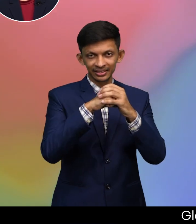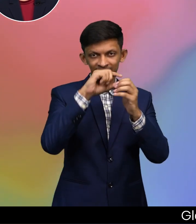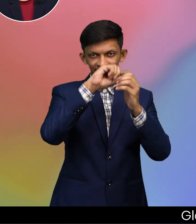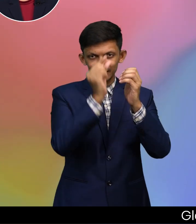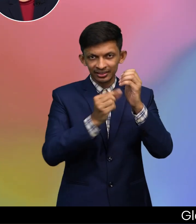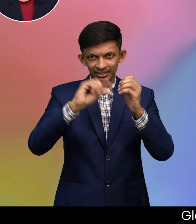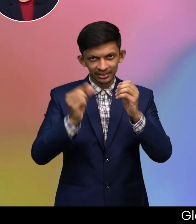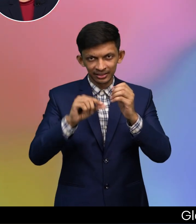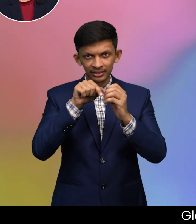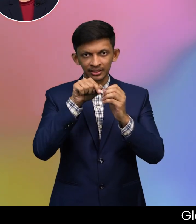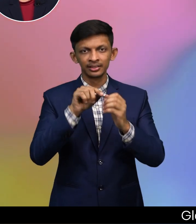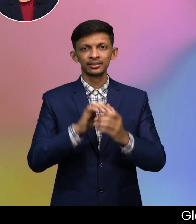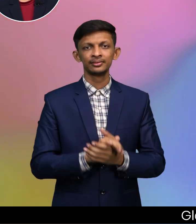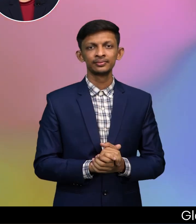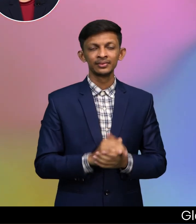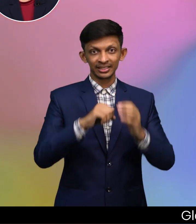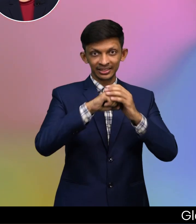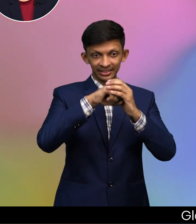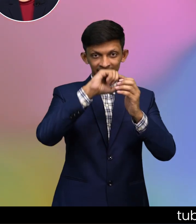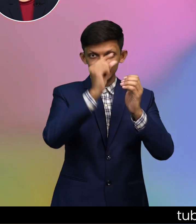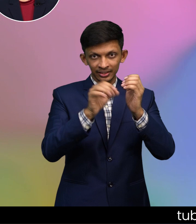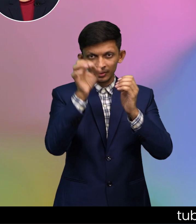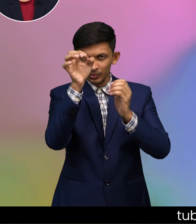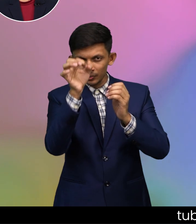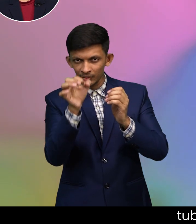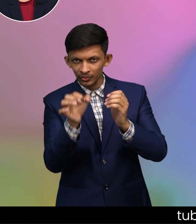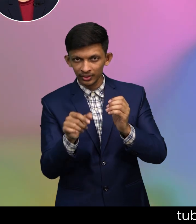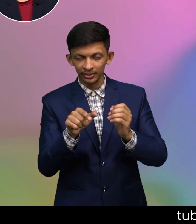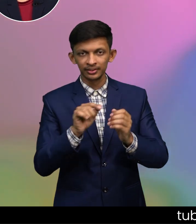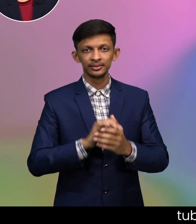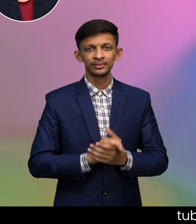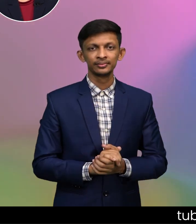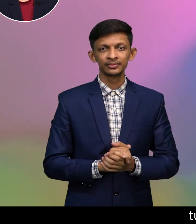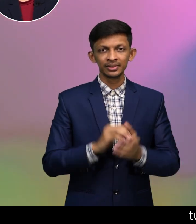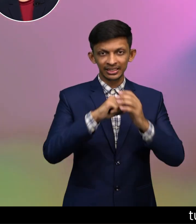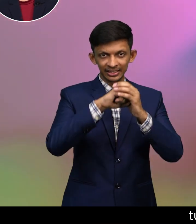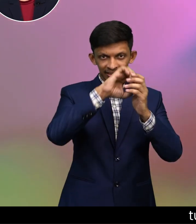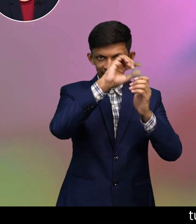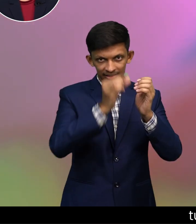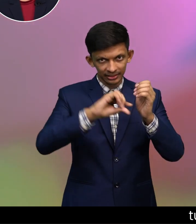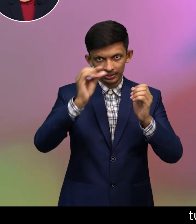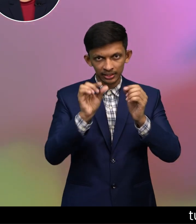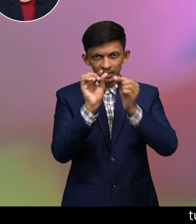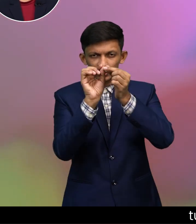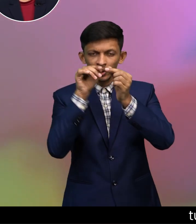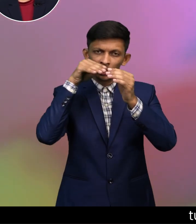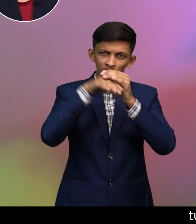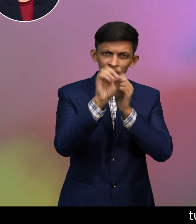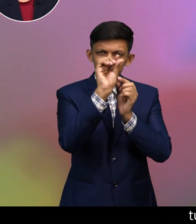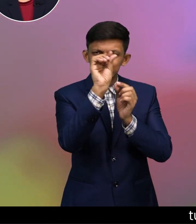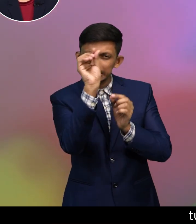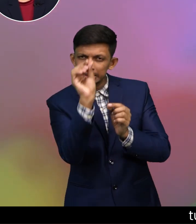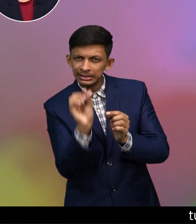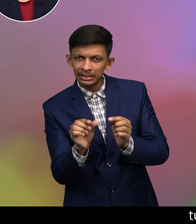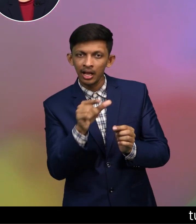A small number of nitrogenous waste are also eliminated through saliva and